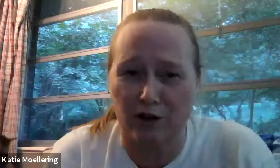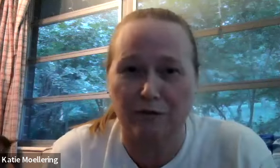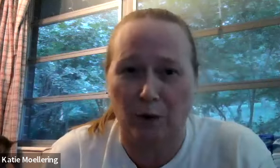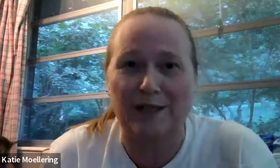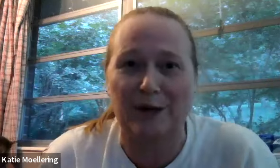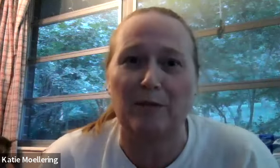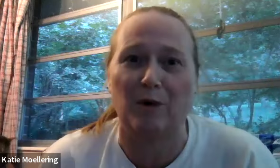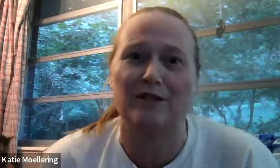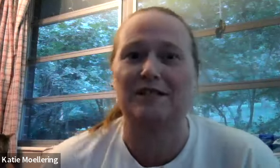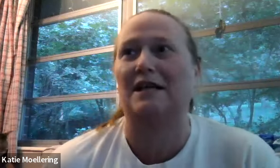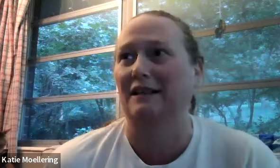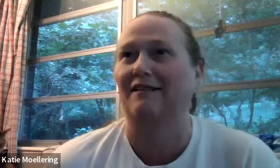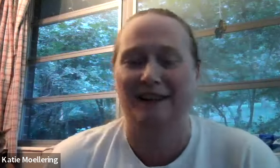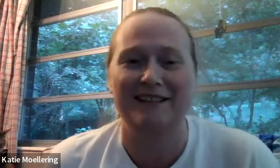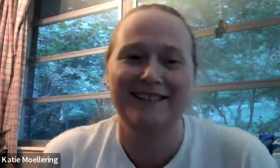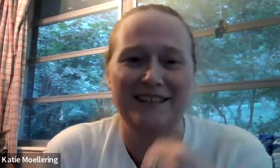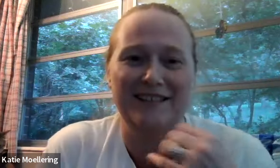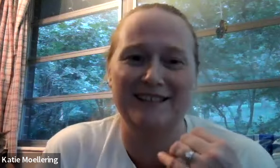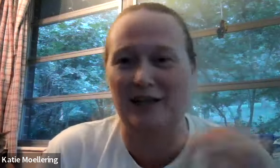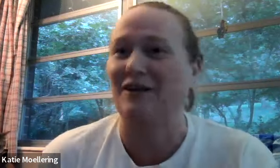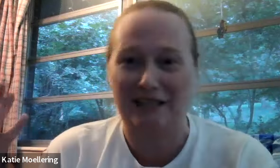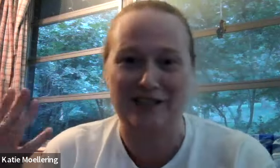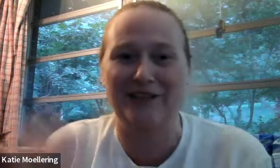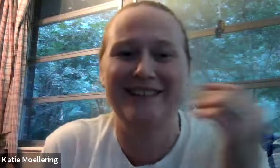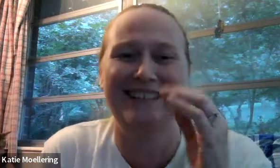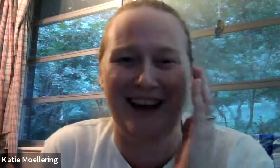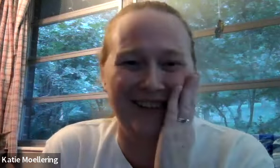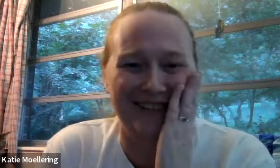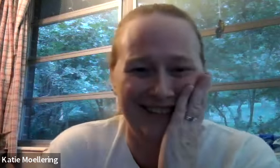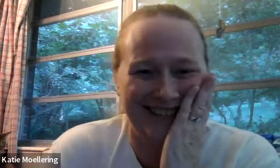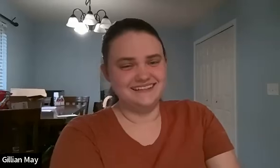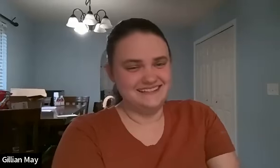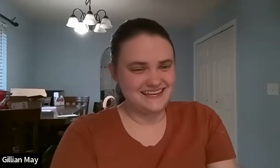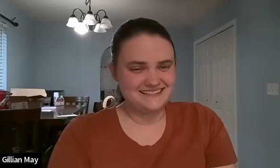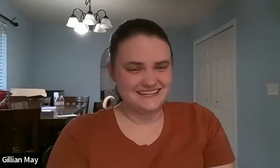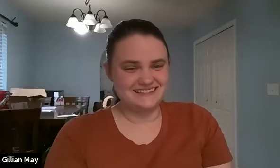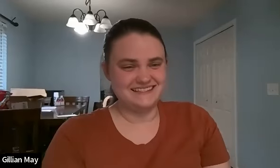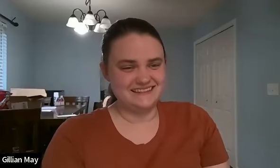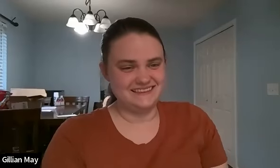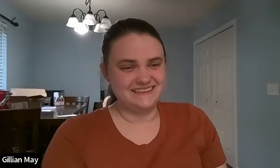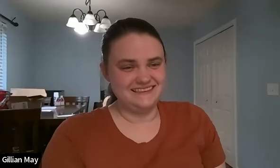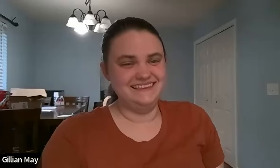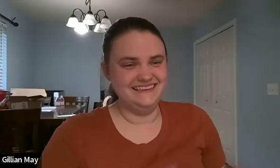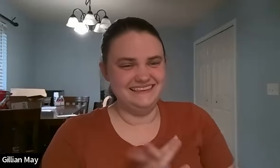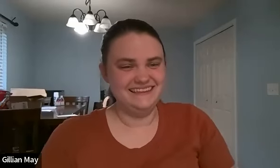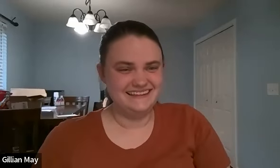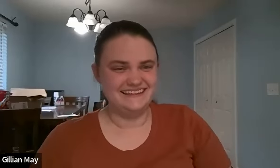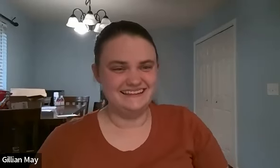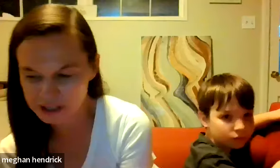structure for it, so people weren't just standing there like staring at each other. Yes. Yeah, that would be awesome. We actually